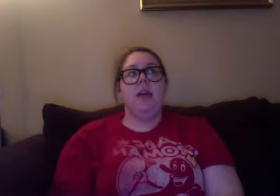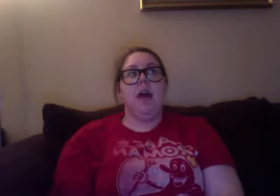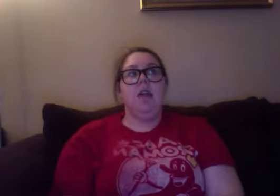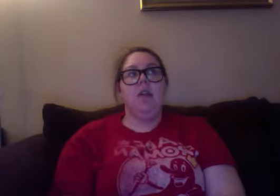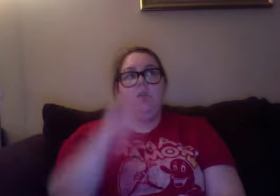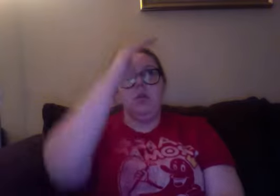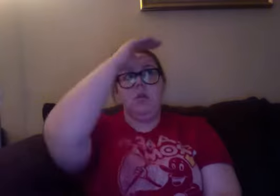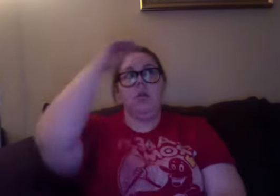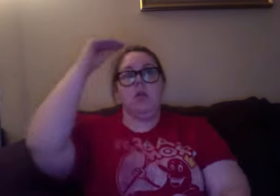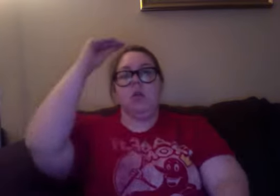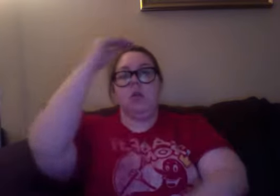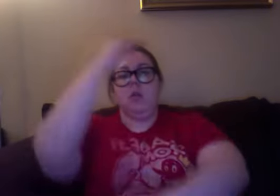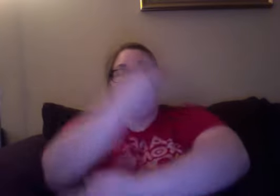son,